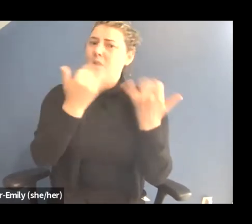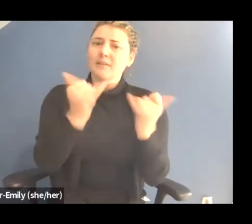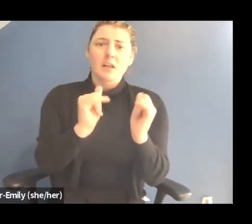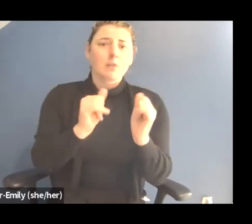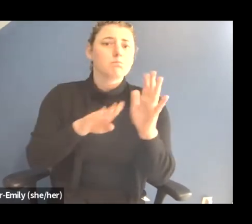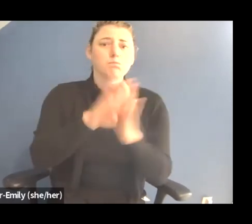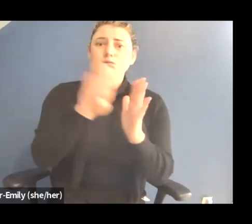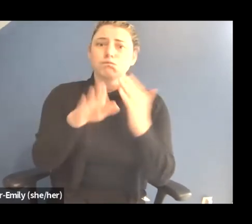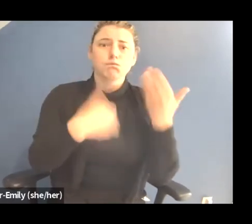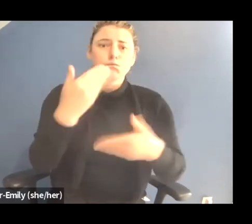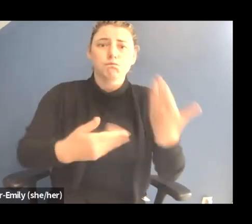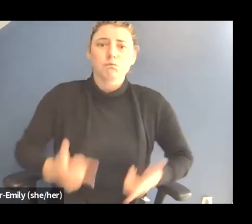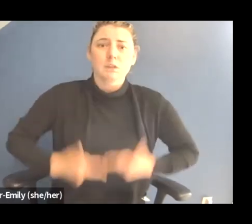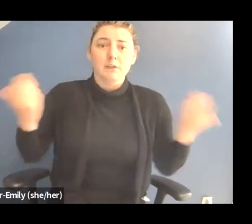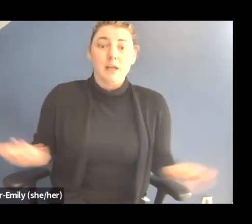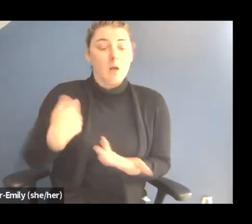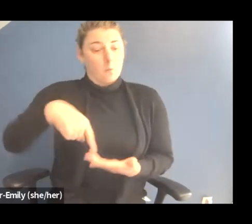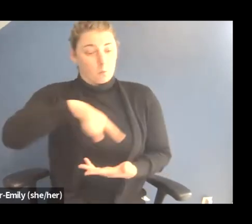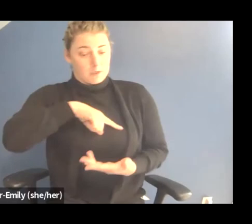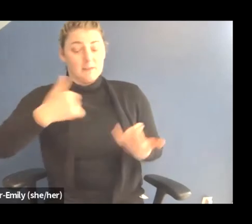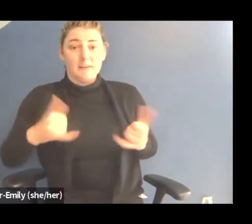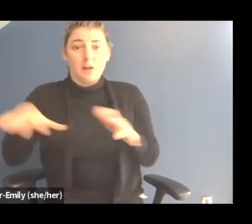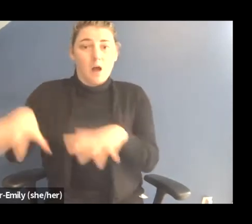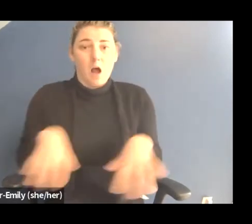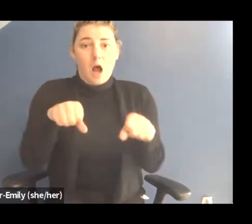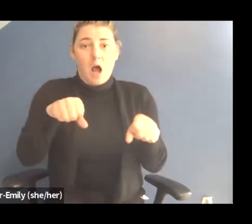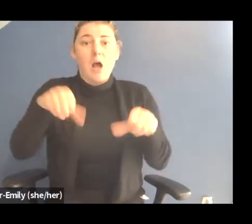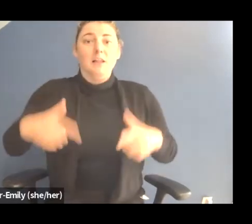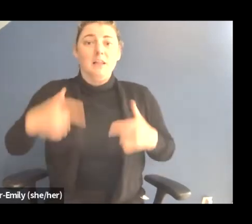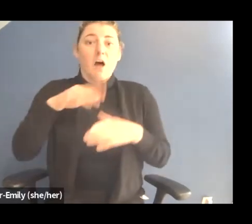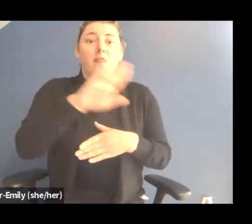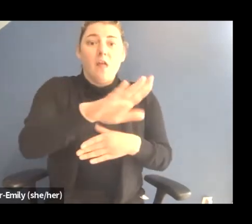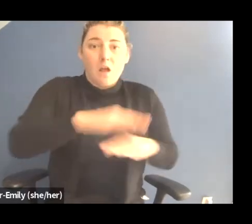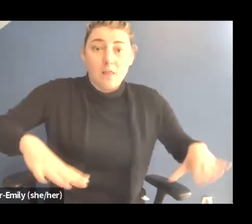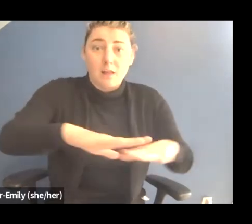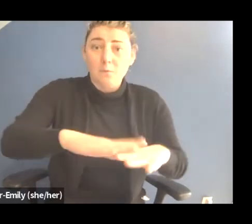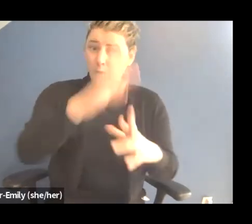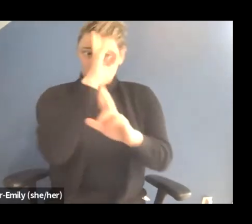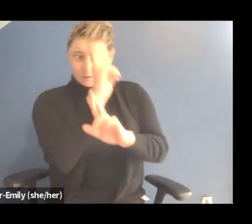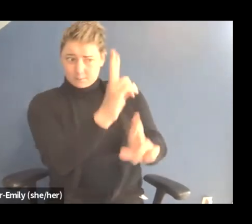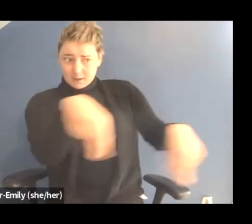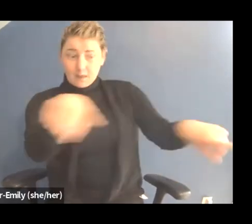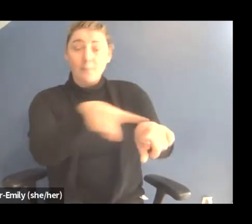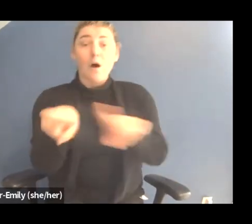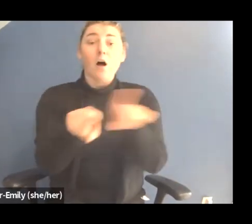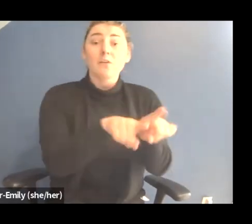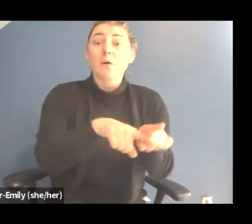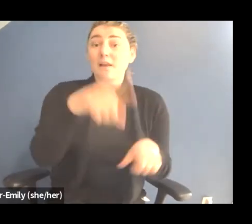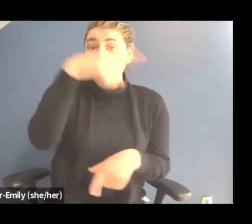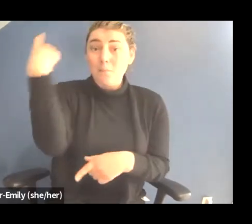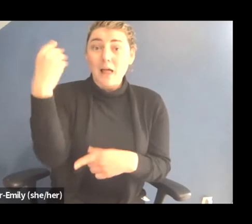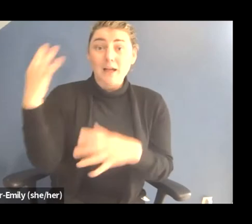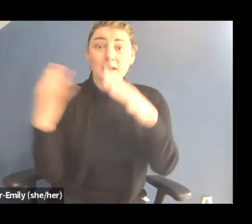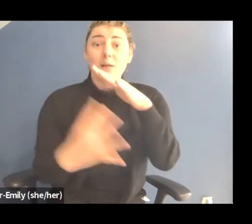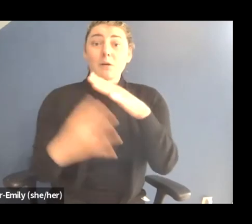thriving here, and we continue to occupy their lands. We'd like to give a moment of respect to them, as well as to the Black and immigrant communities, which have